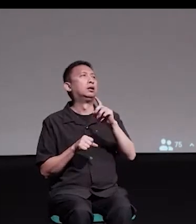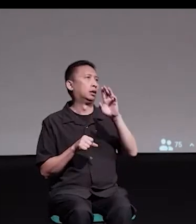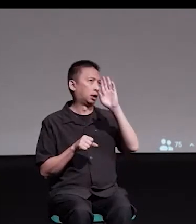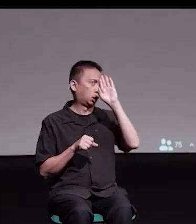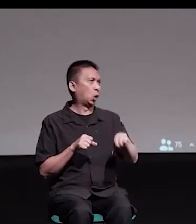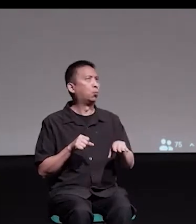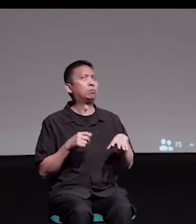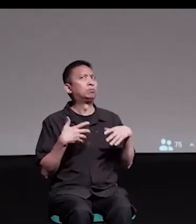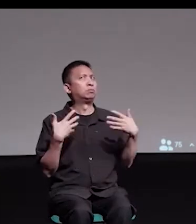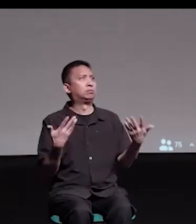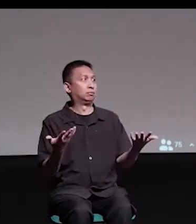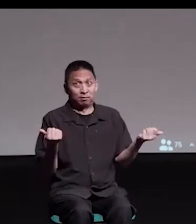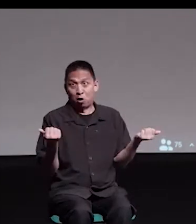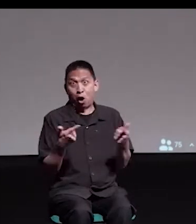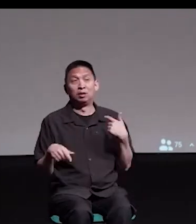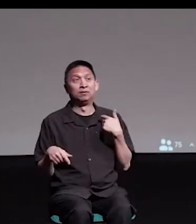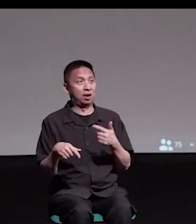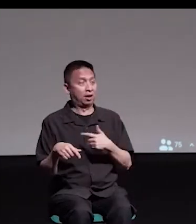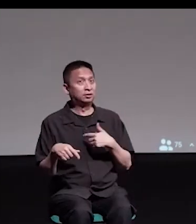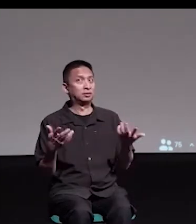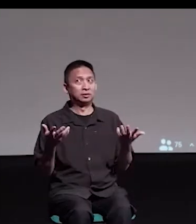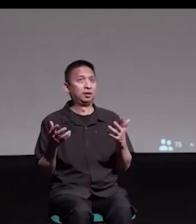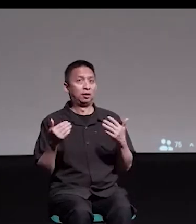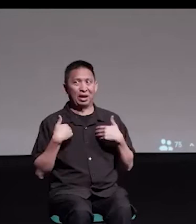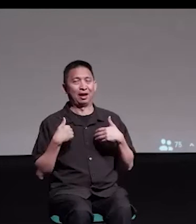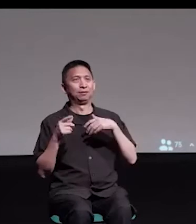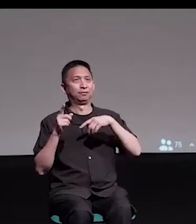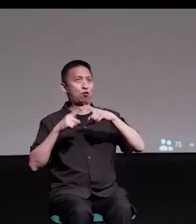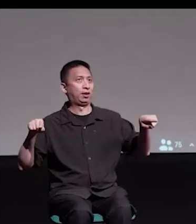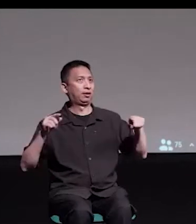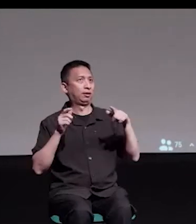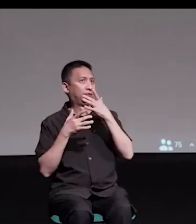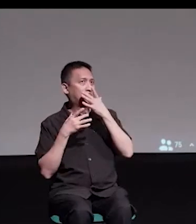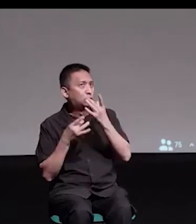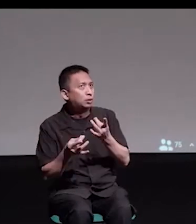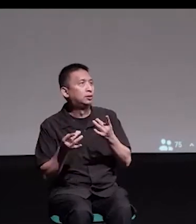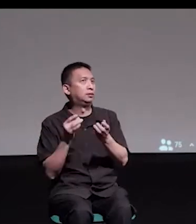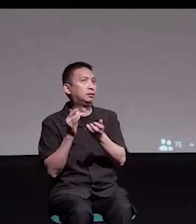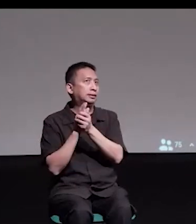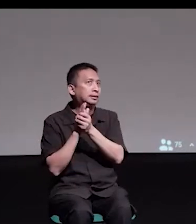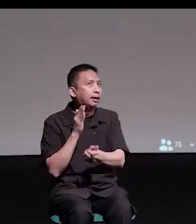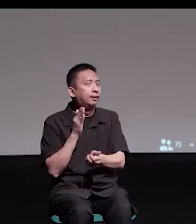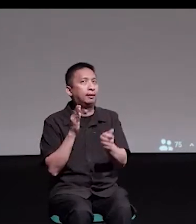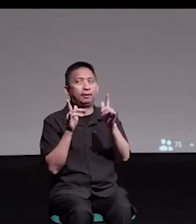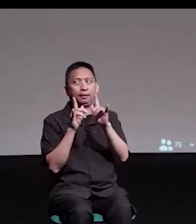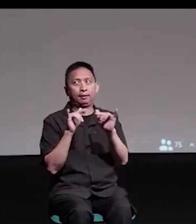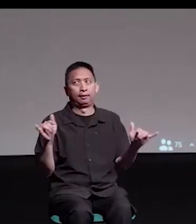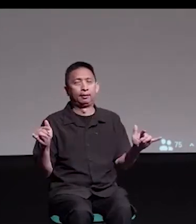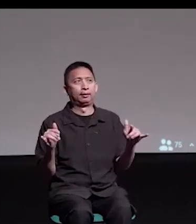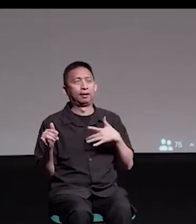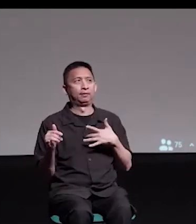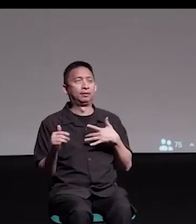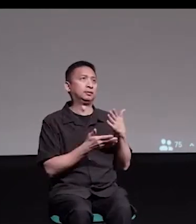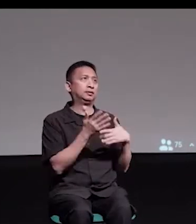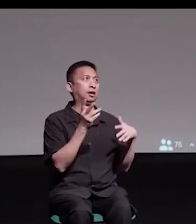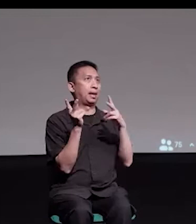all like diverse people with diverse interests and, like, I don't know, I feel like a lot of editors, I don't